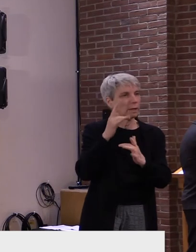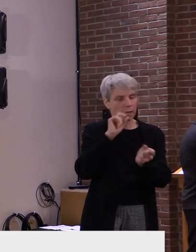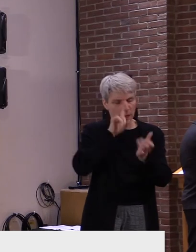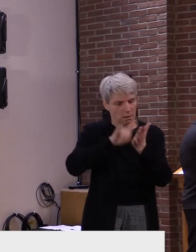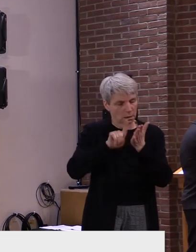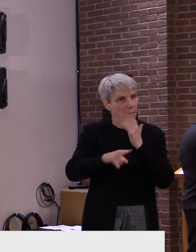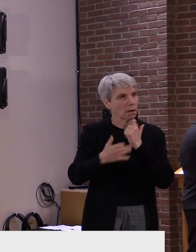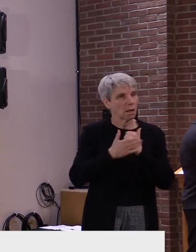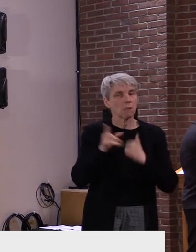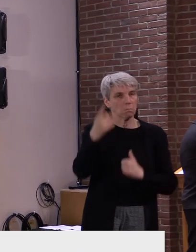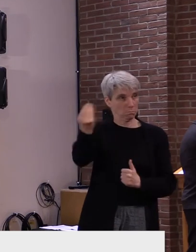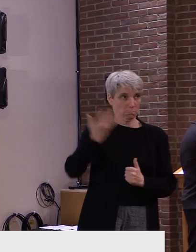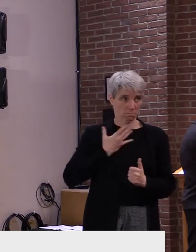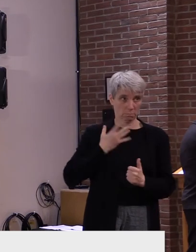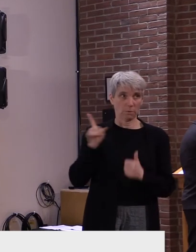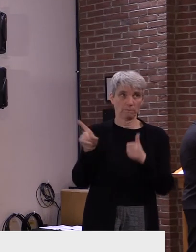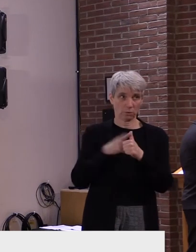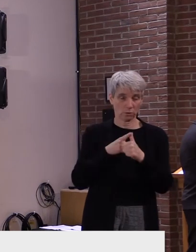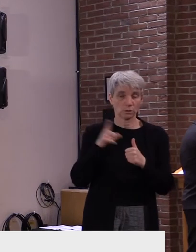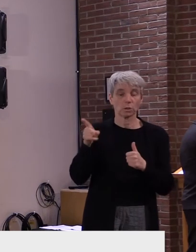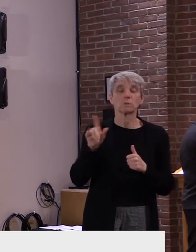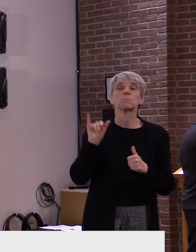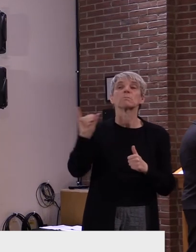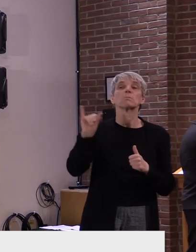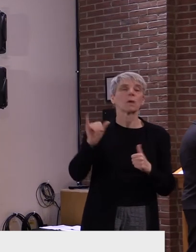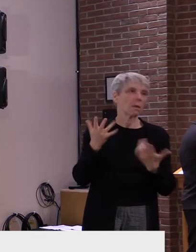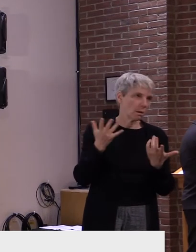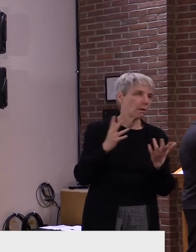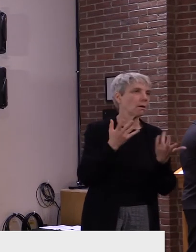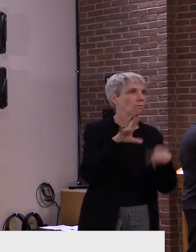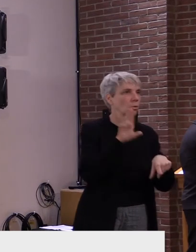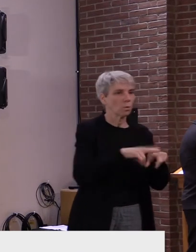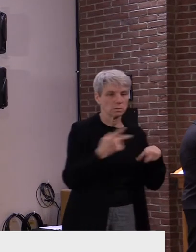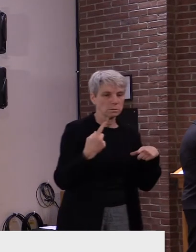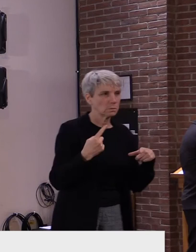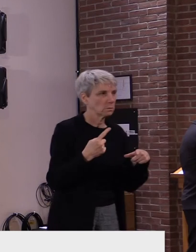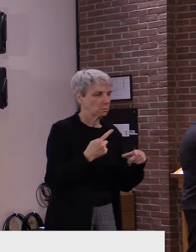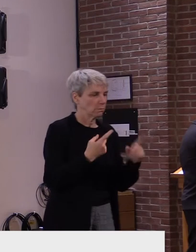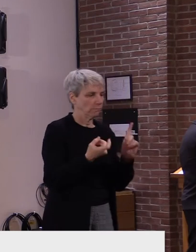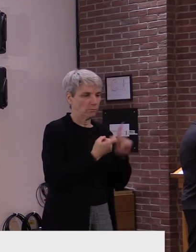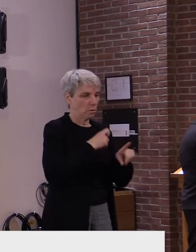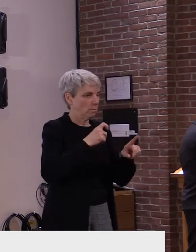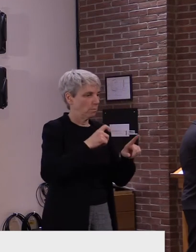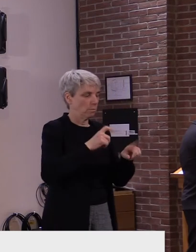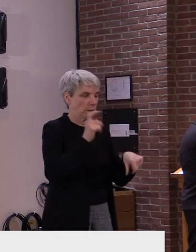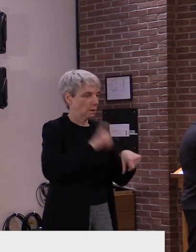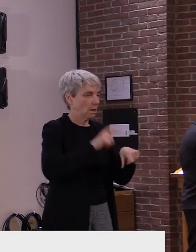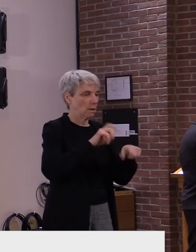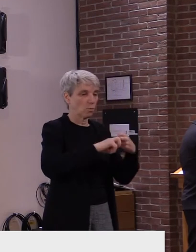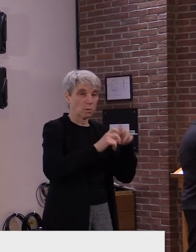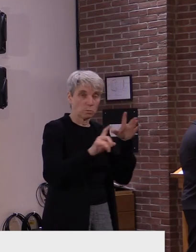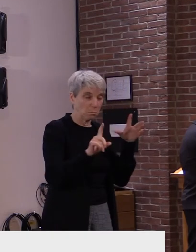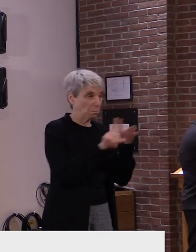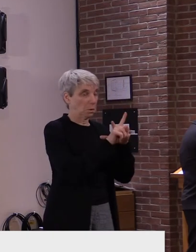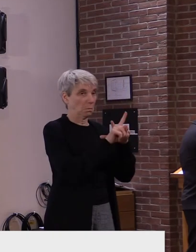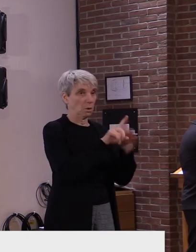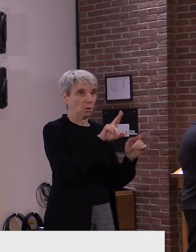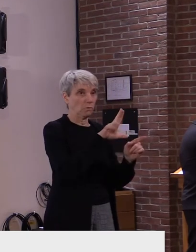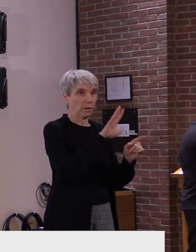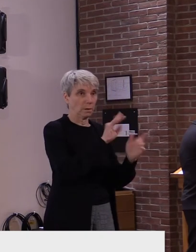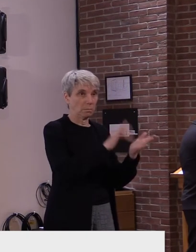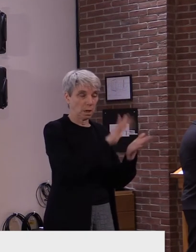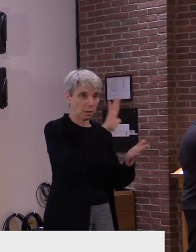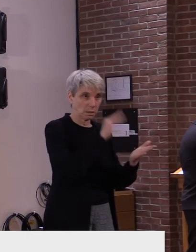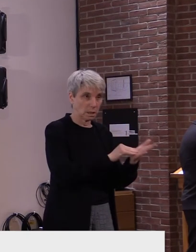then were in talks obviously with the uvm medical center and they came to the conclusion that they